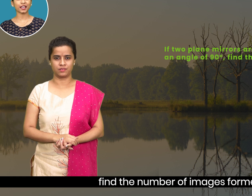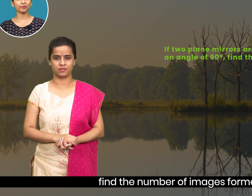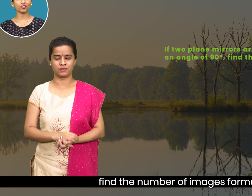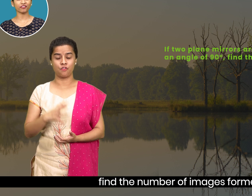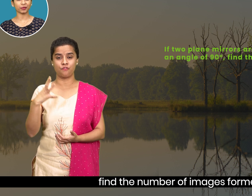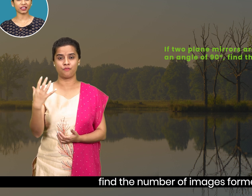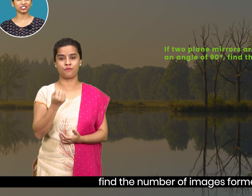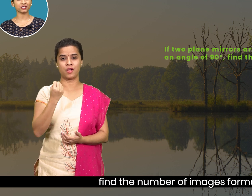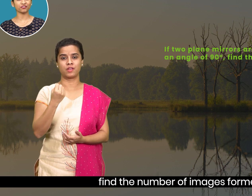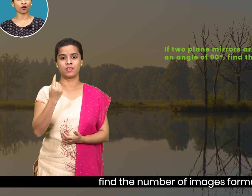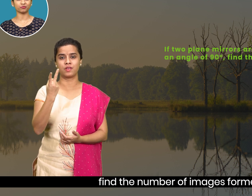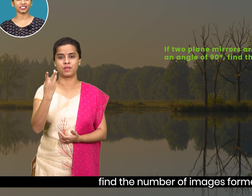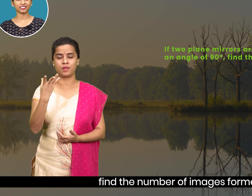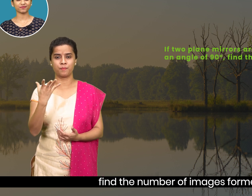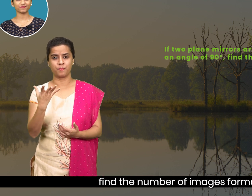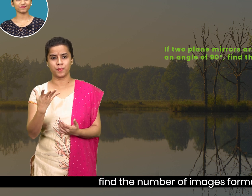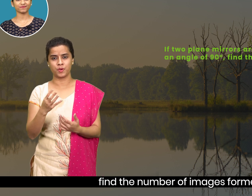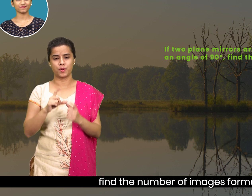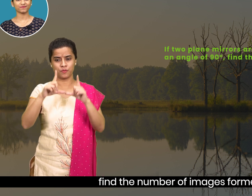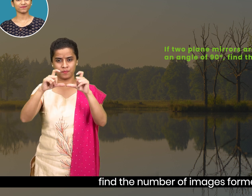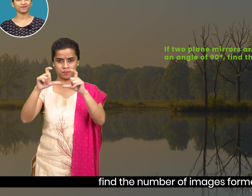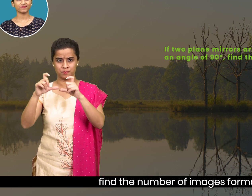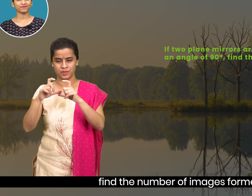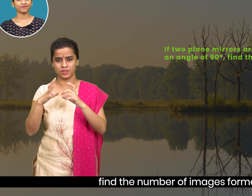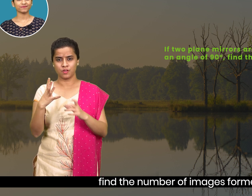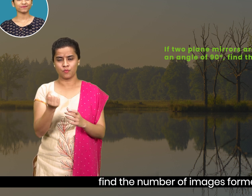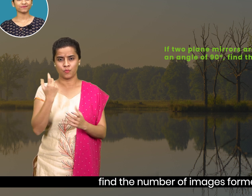find the number of images formed.